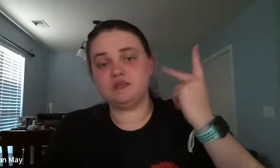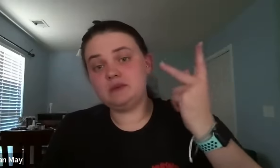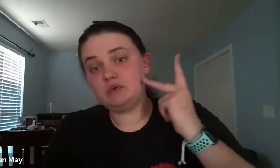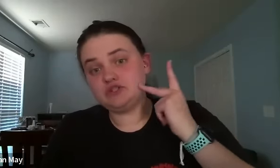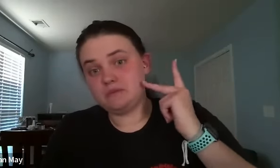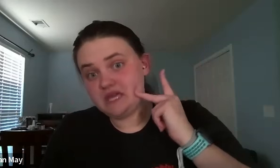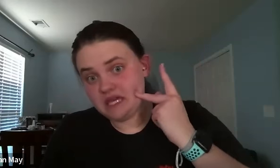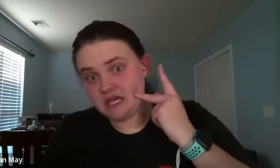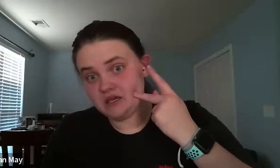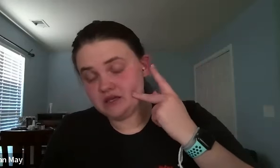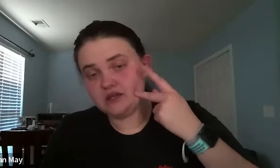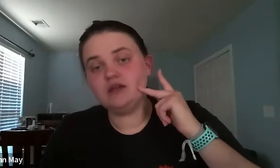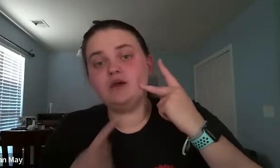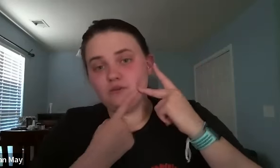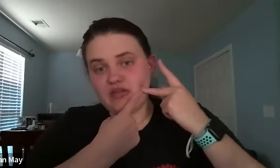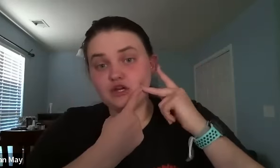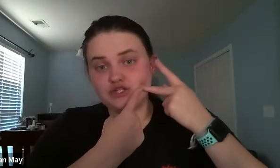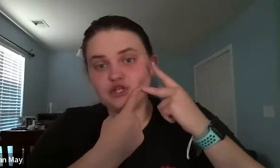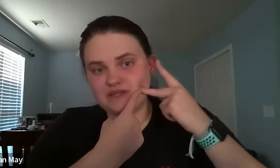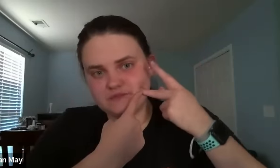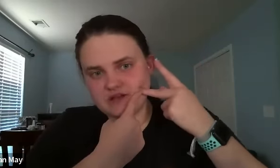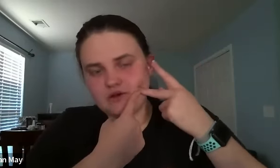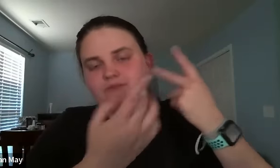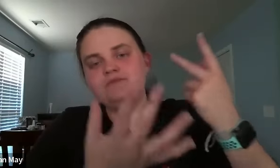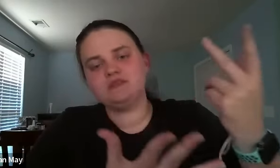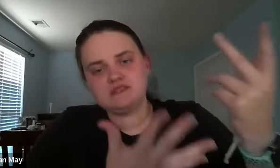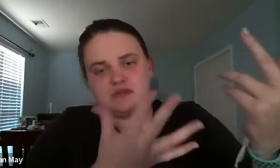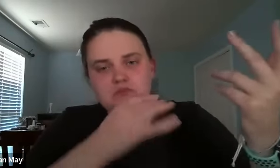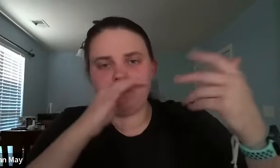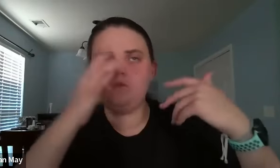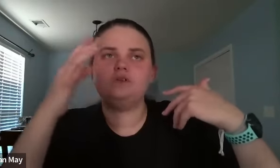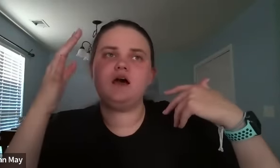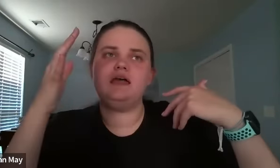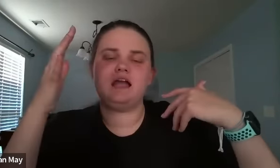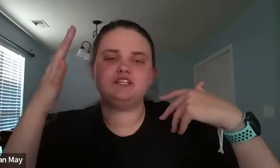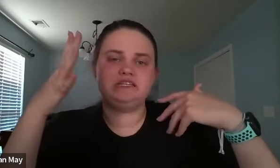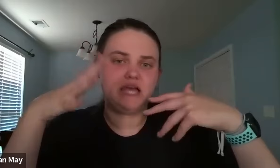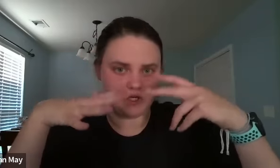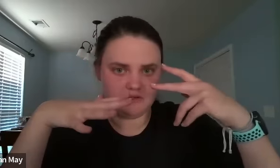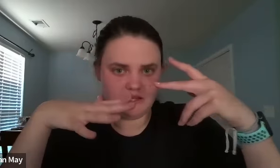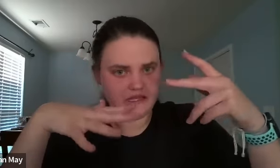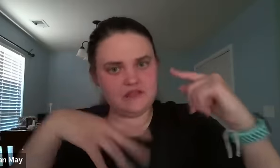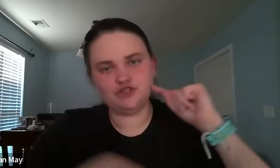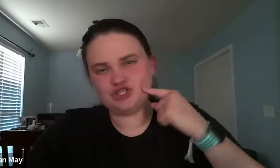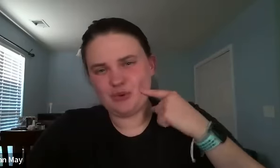people will do the P there to show it's a pickle. Some people will not actually letter it and they'll just do a